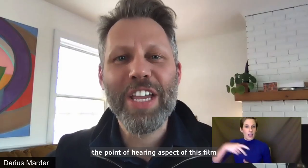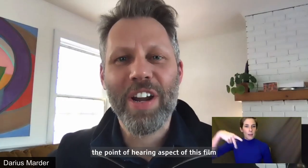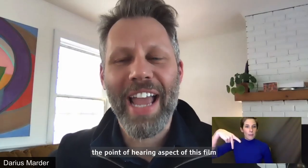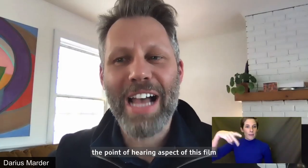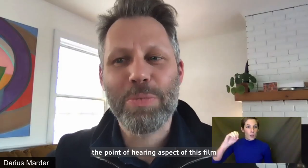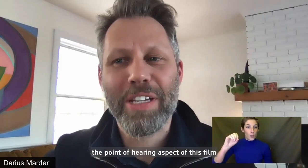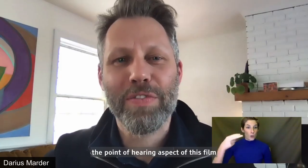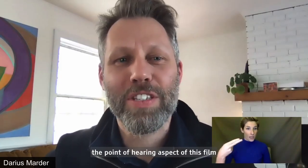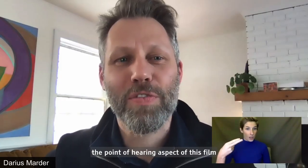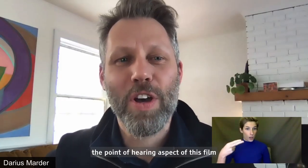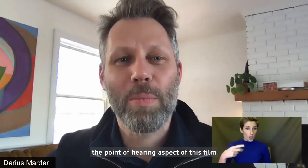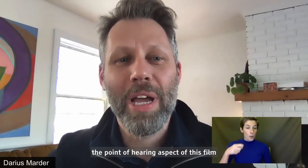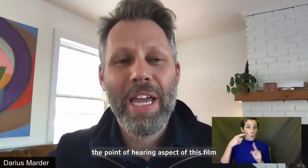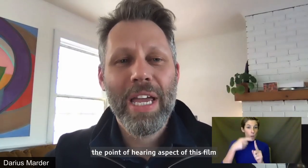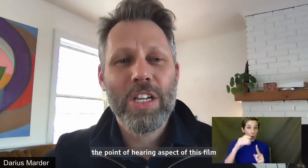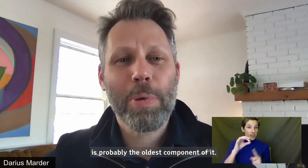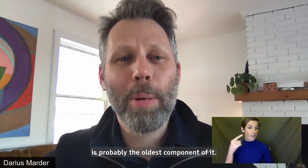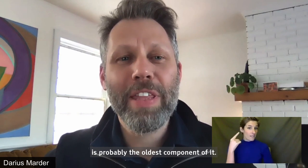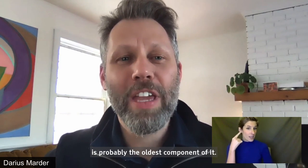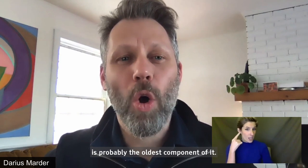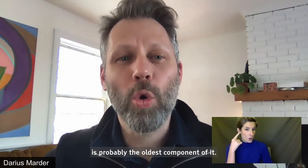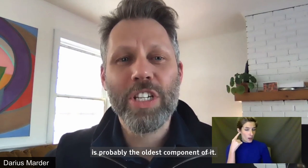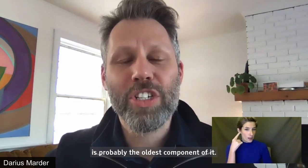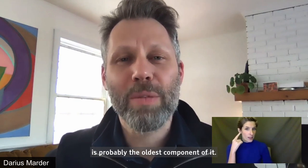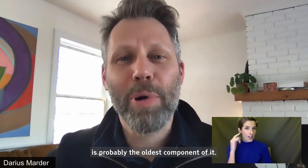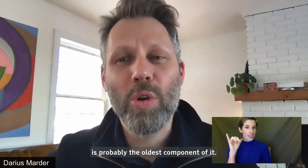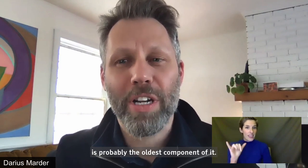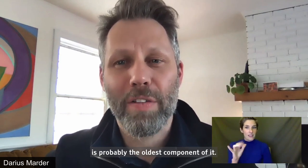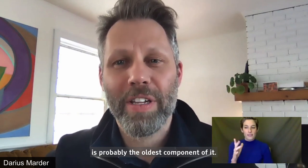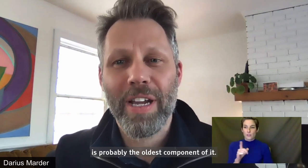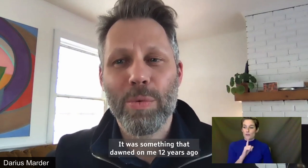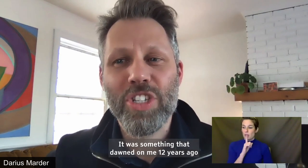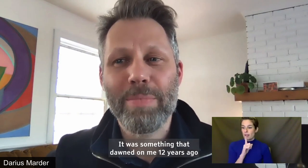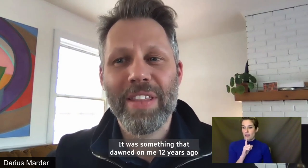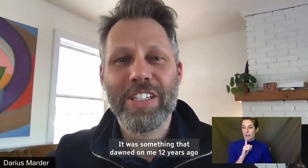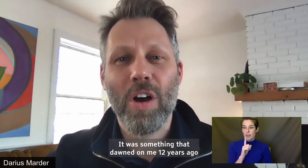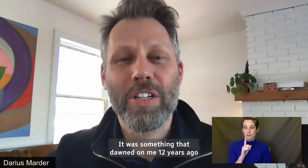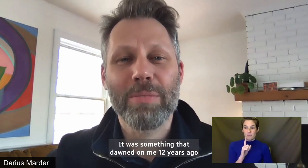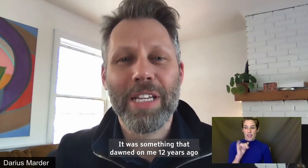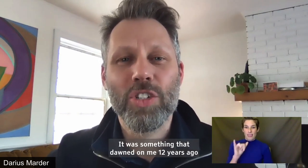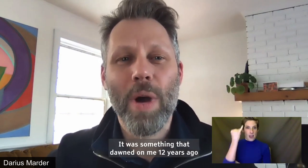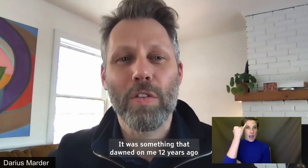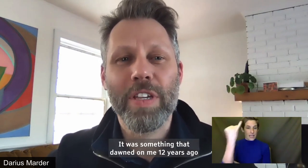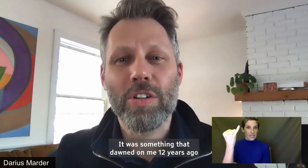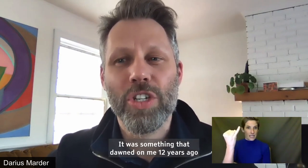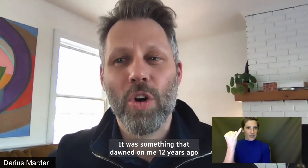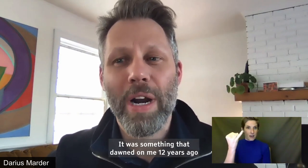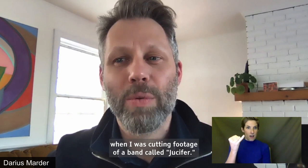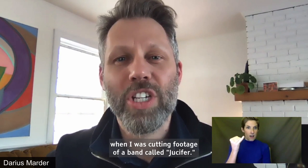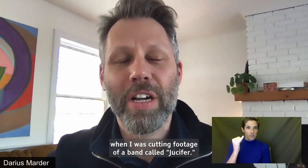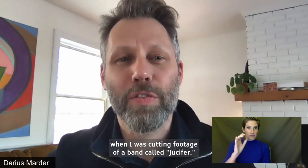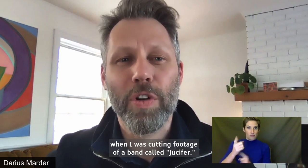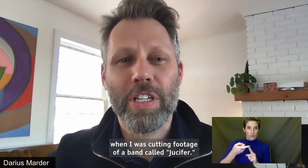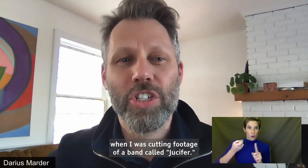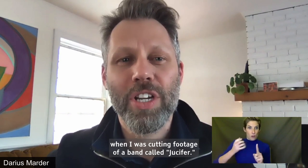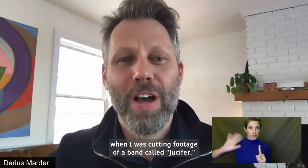point of hearing aspect of this film is probably the oldest component of it. It was something that dawned on me 12 years ago when